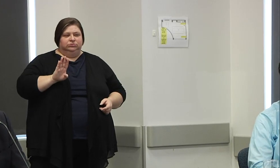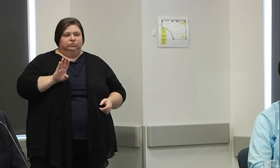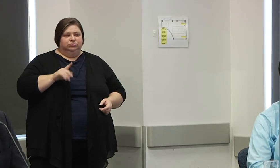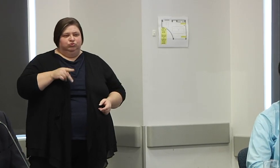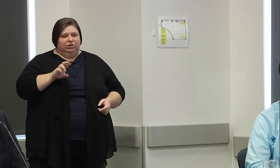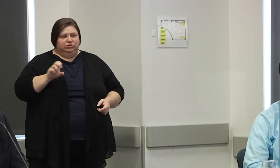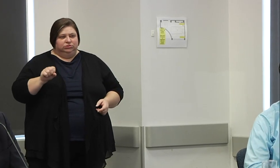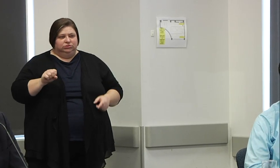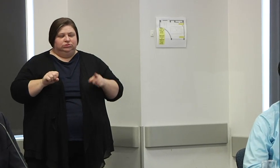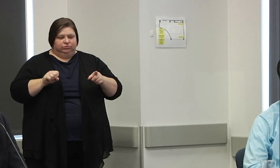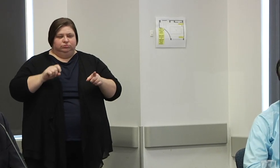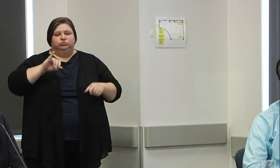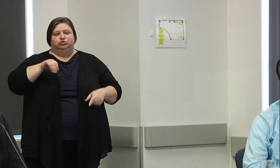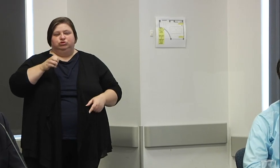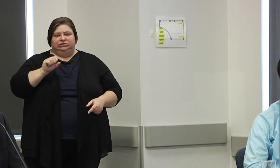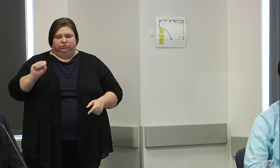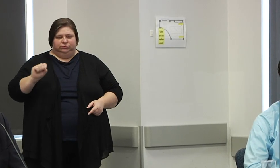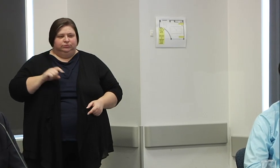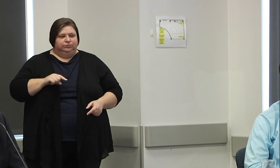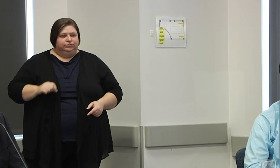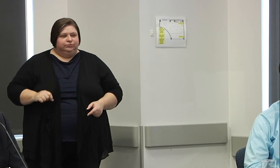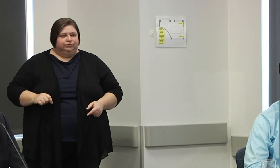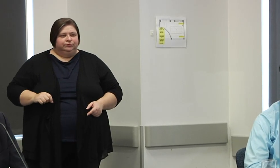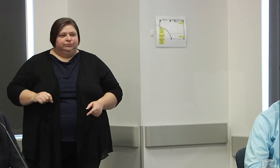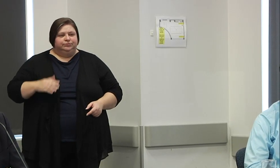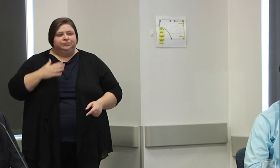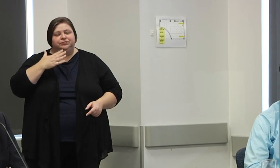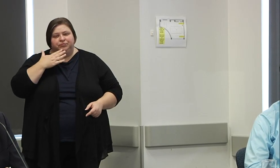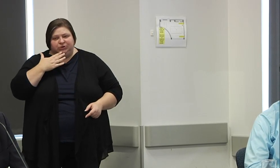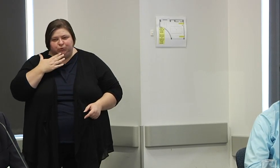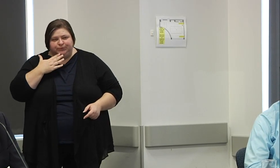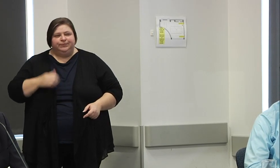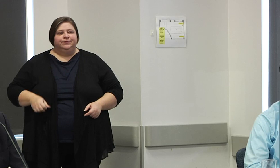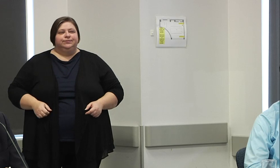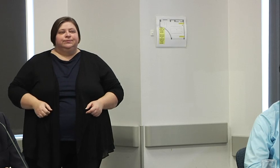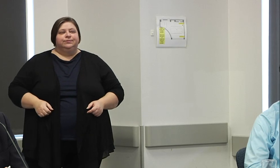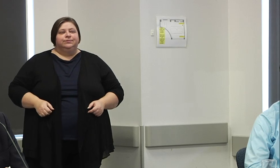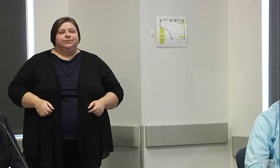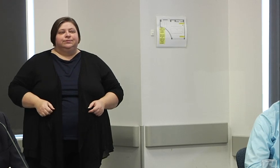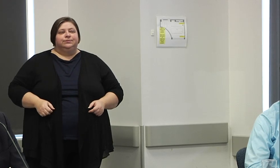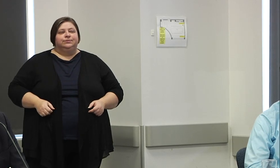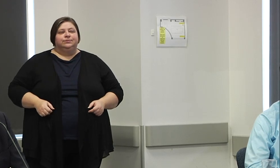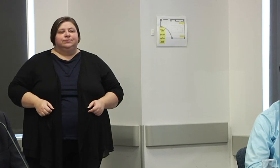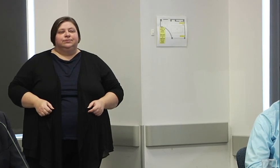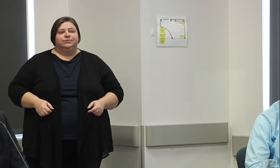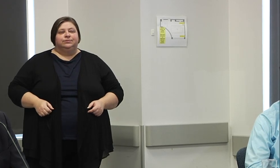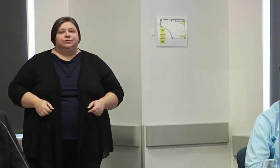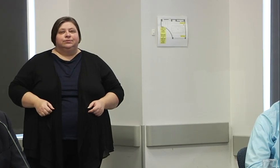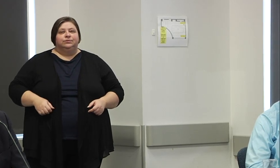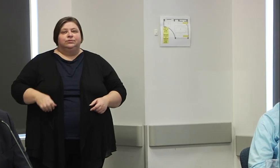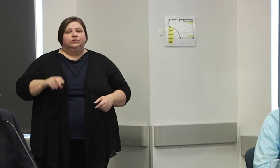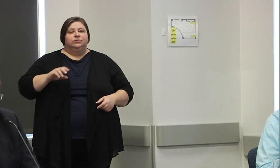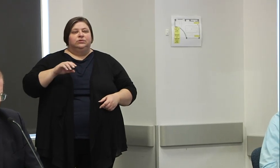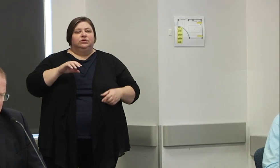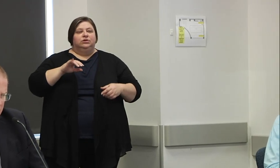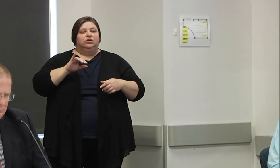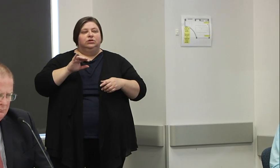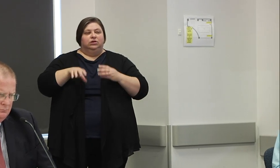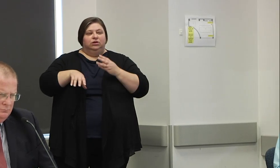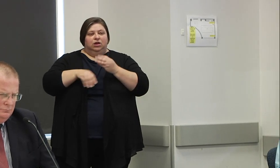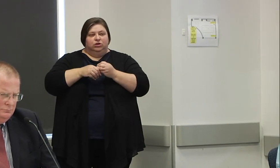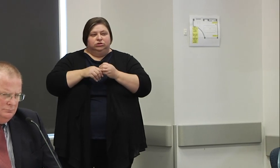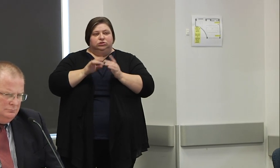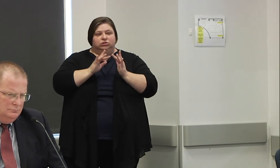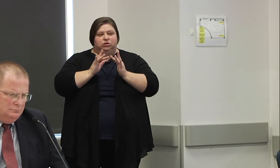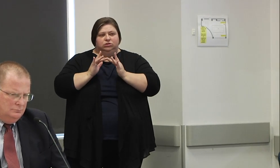Hi, yeah, thanks. The 600 additional contact tracers Joe mentioned coming online, I am curious